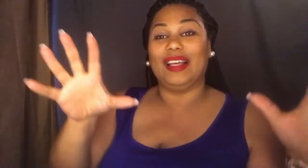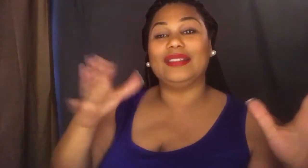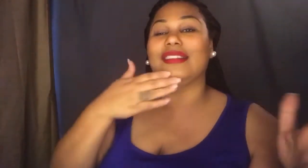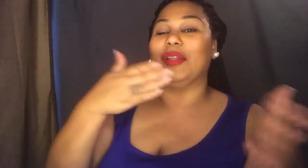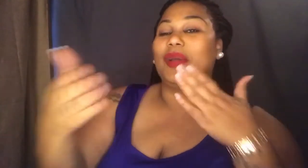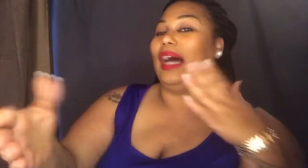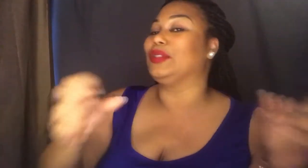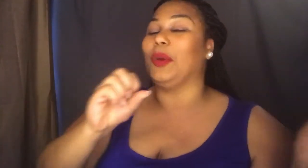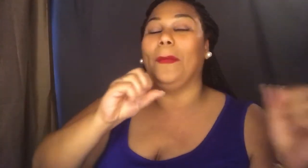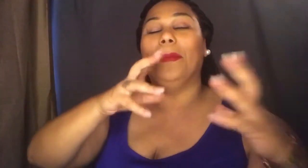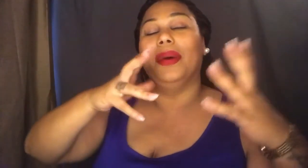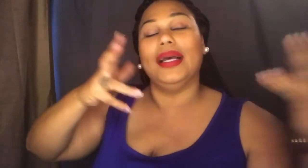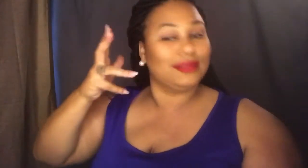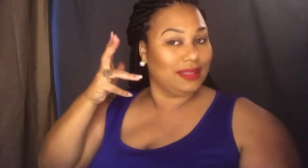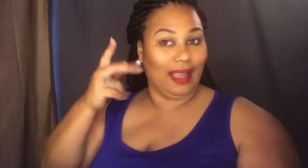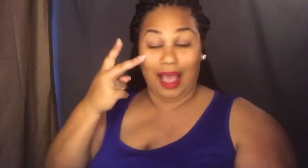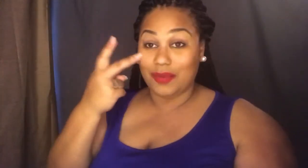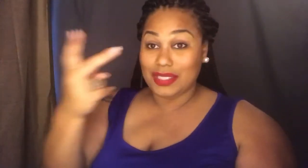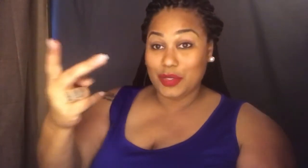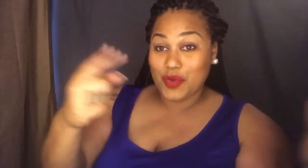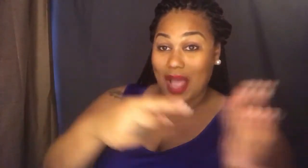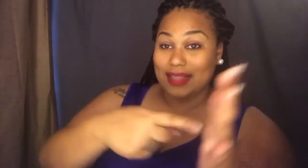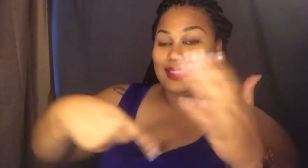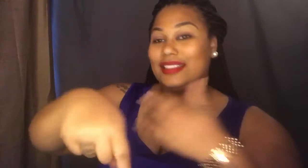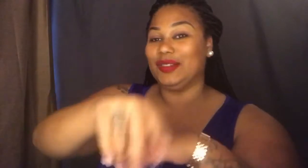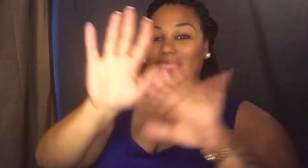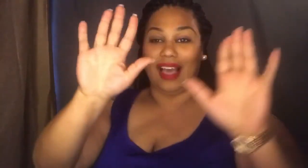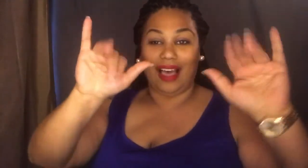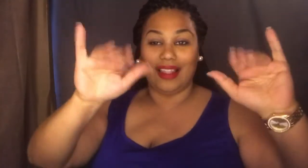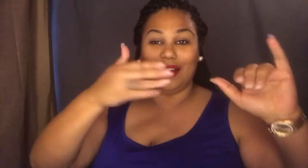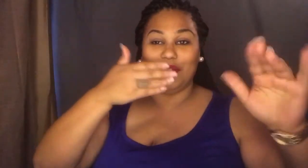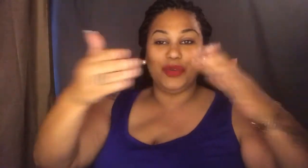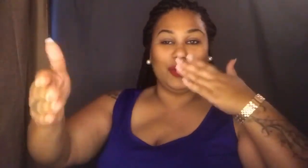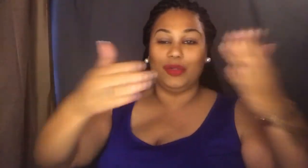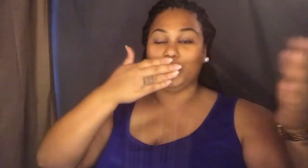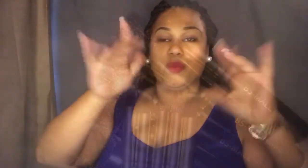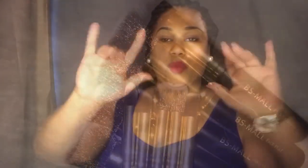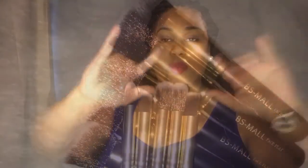else, thank you guys so much, and I will see you guys next week. I love you.